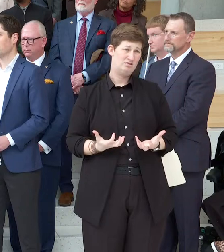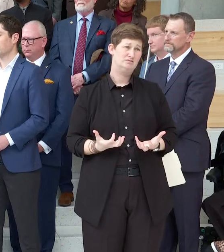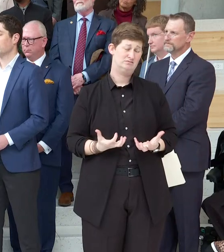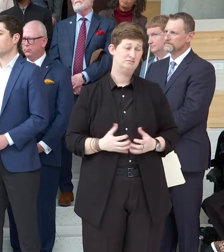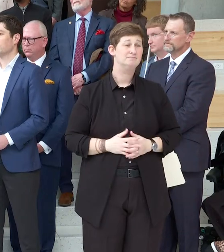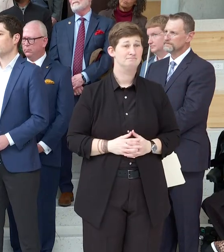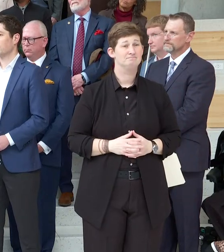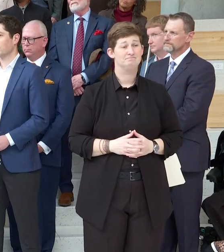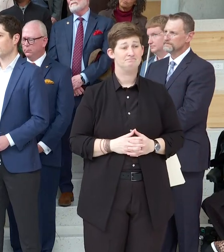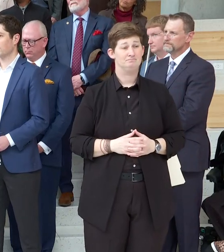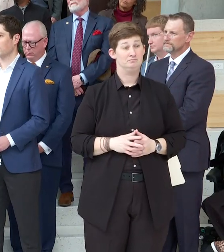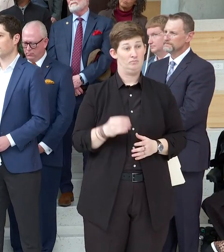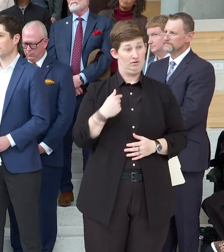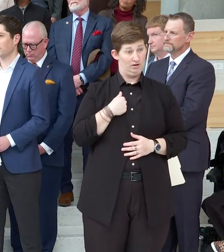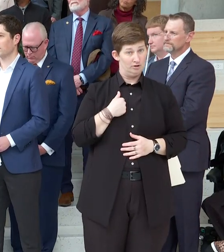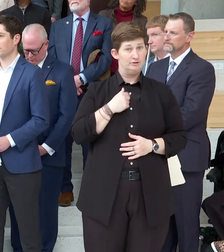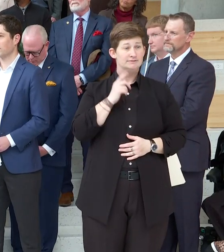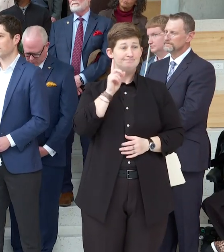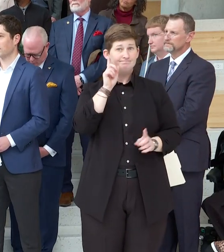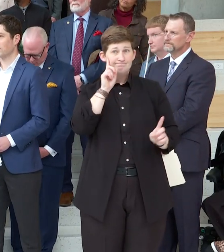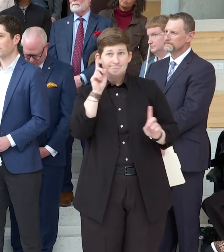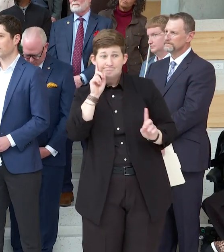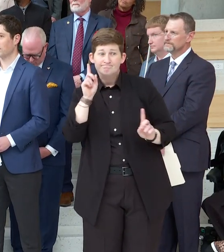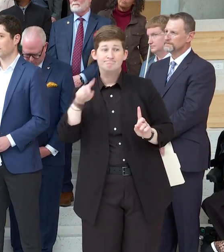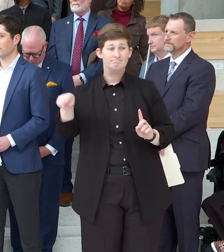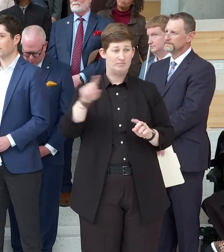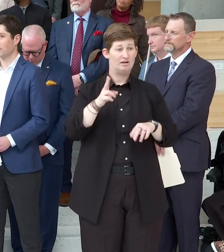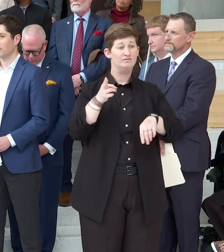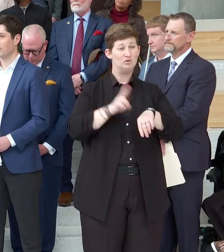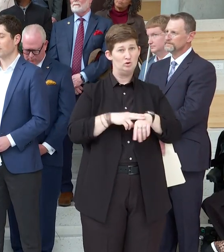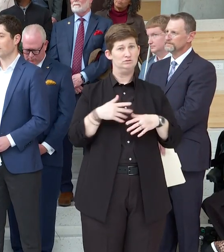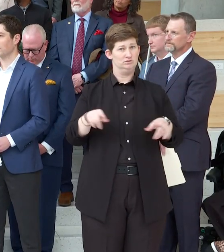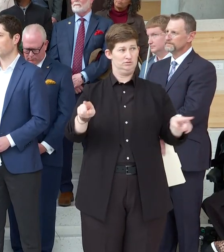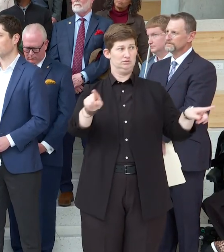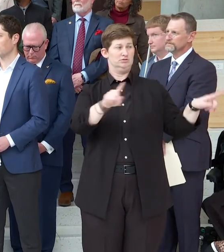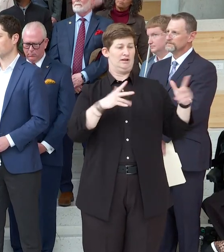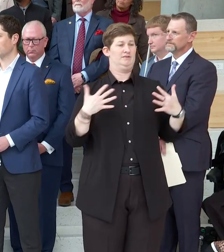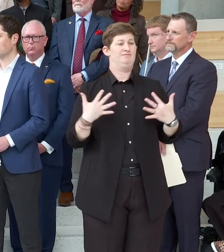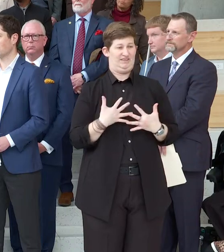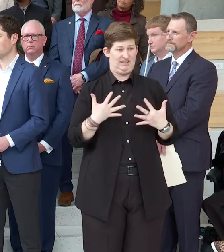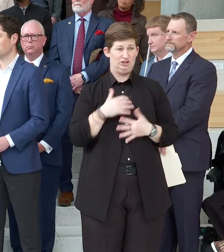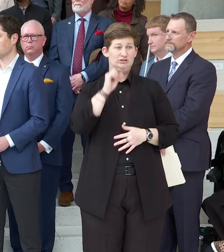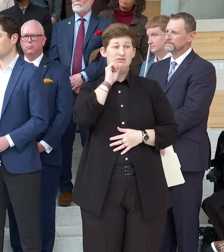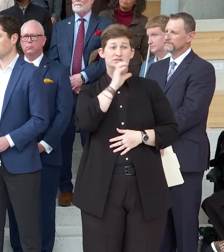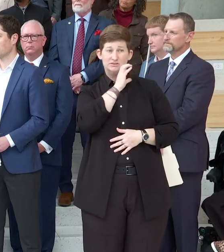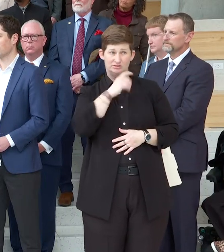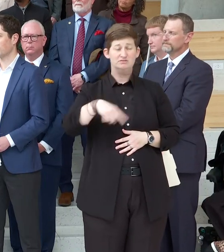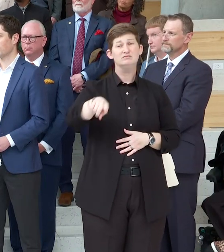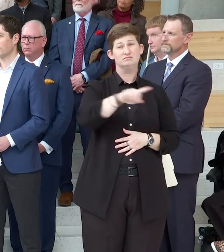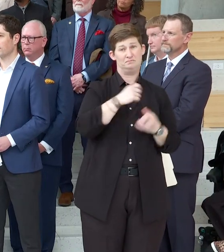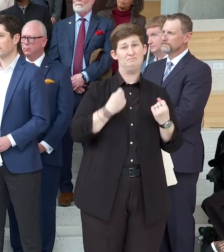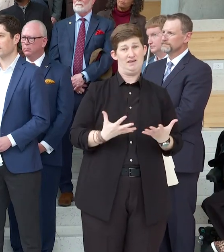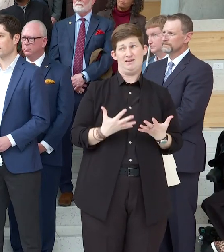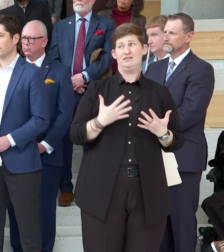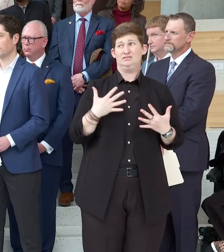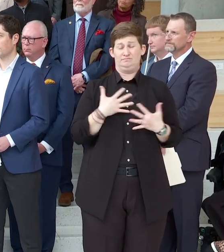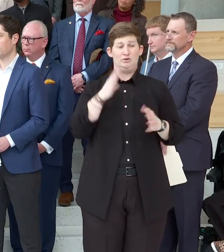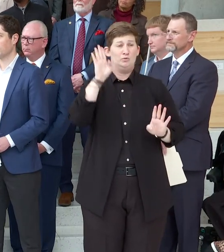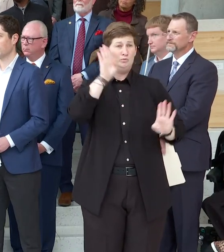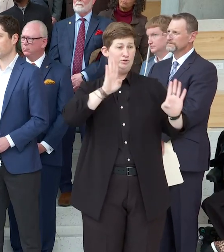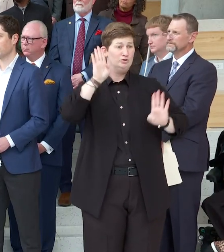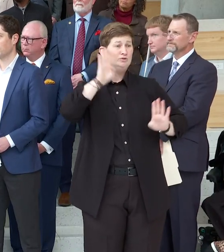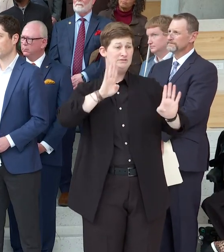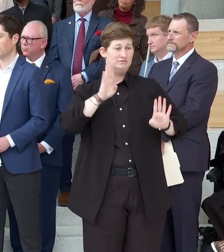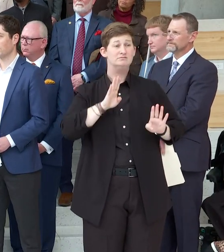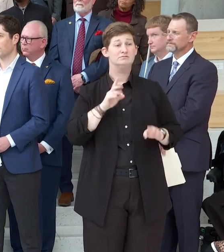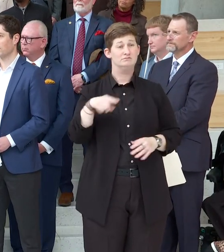conversation, of course, is a lot of fear, because None of the seniors I know really want to rely